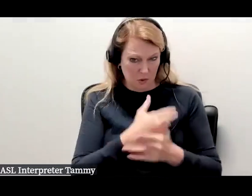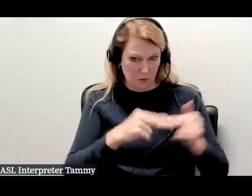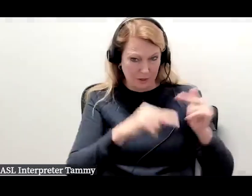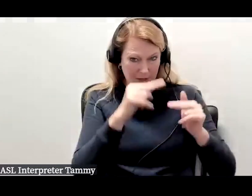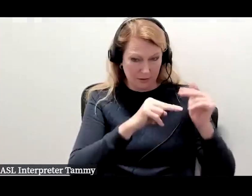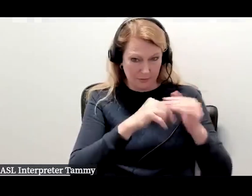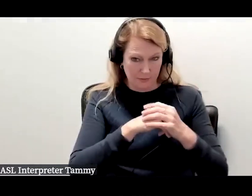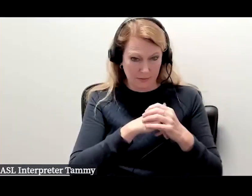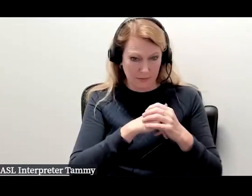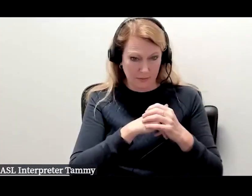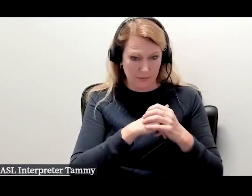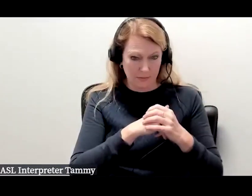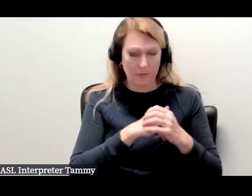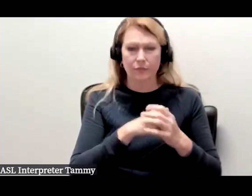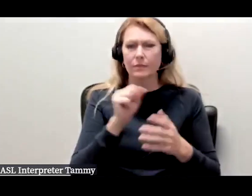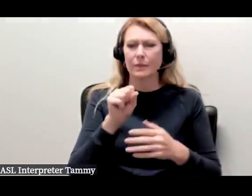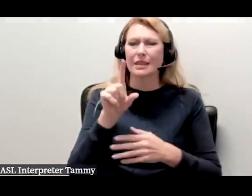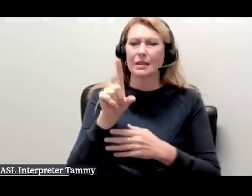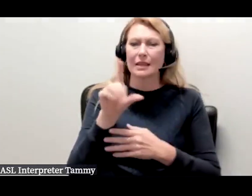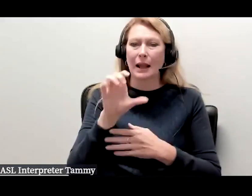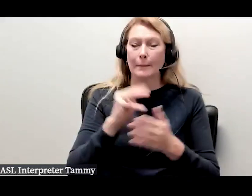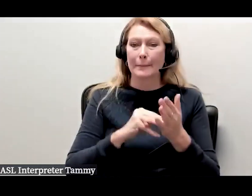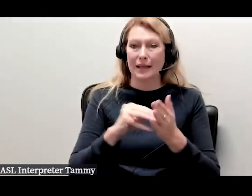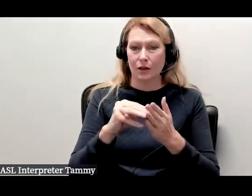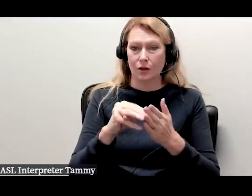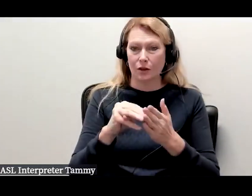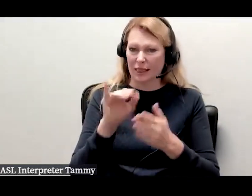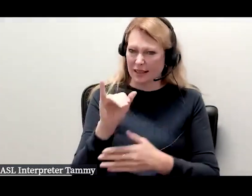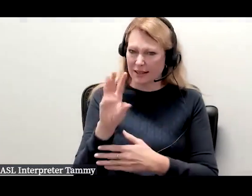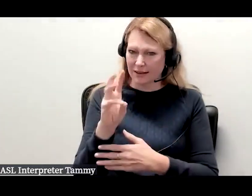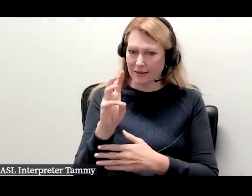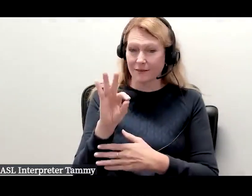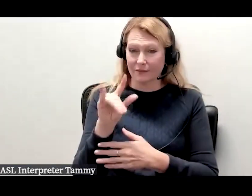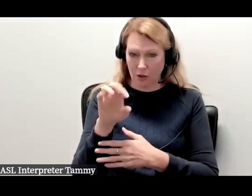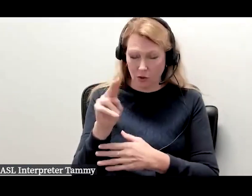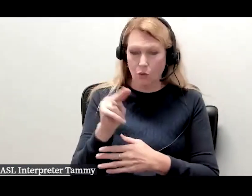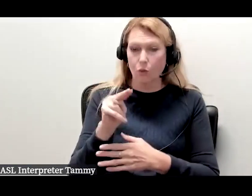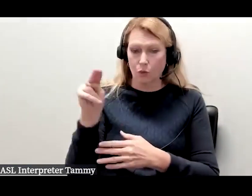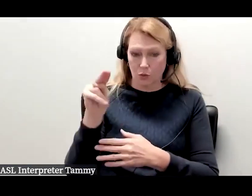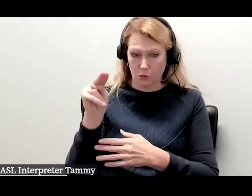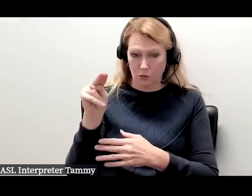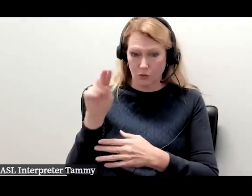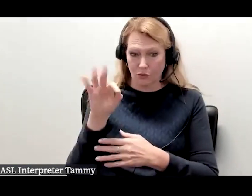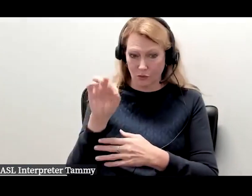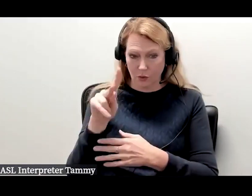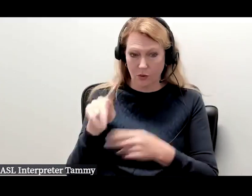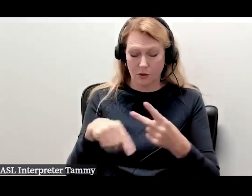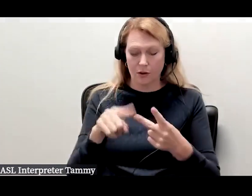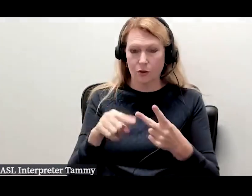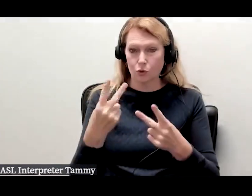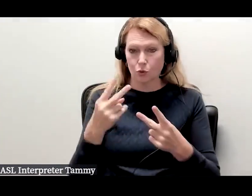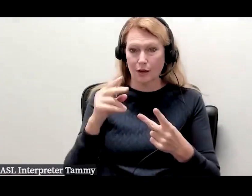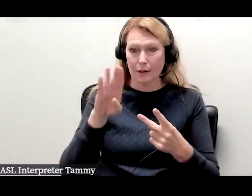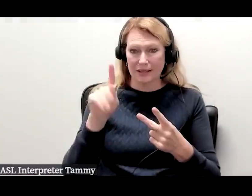million filter project. 6 filters at North Fork, 2 at Beetree. Right, okay.